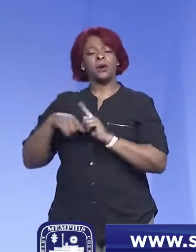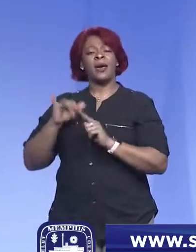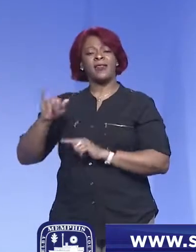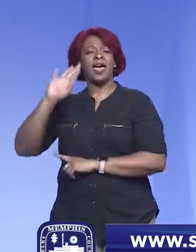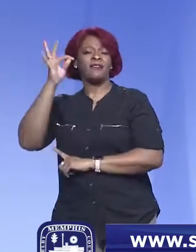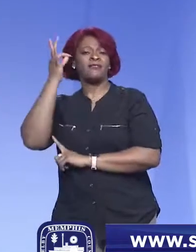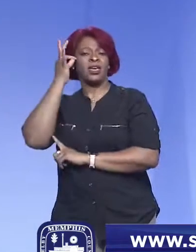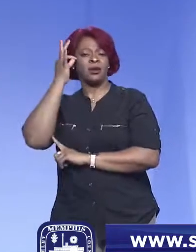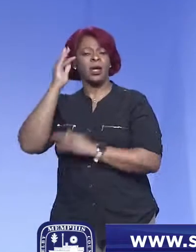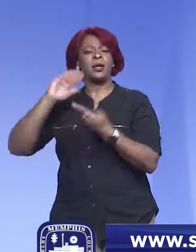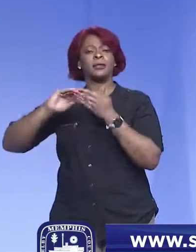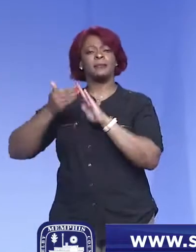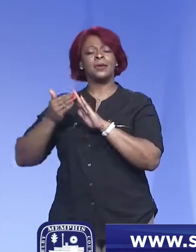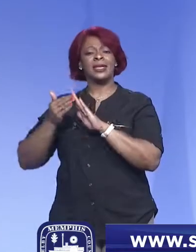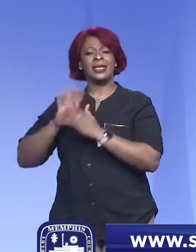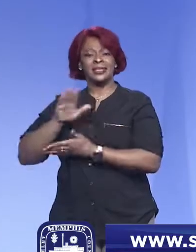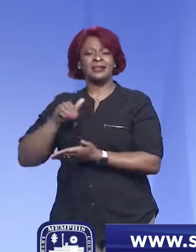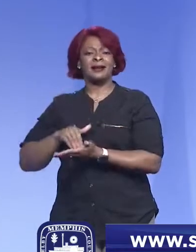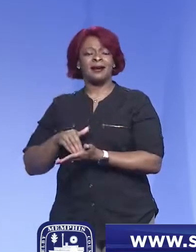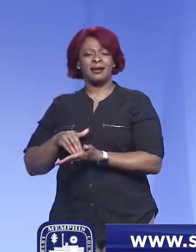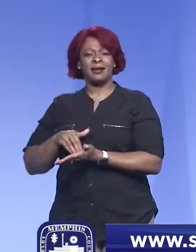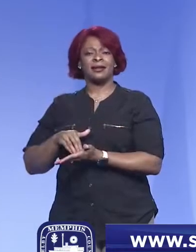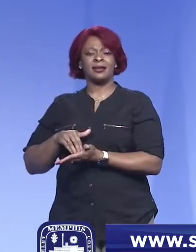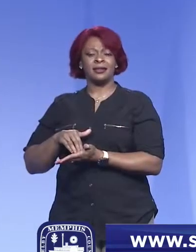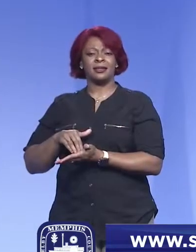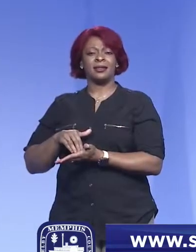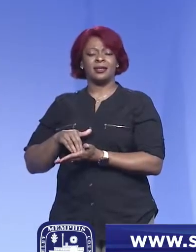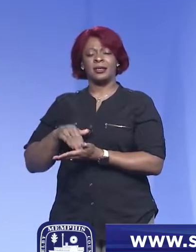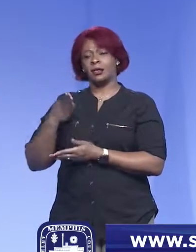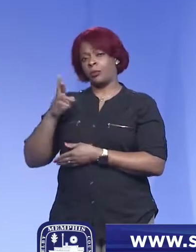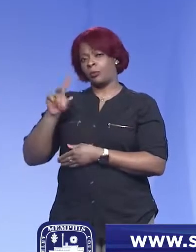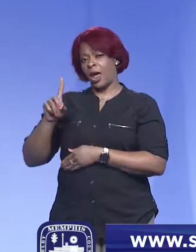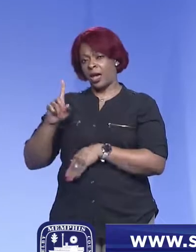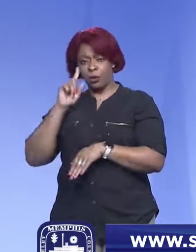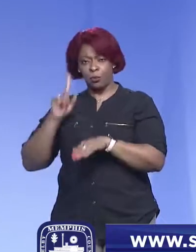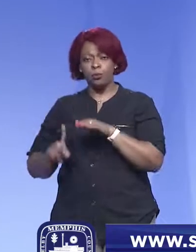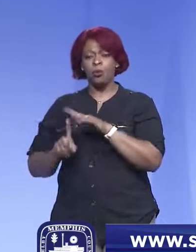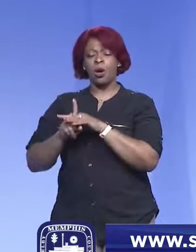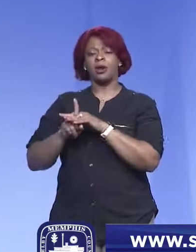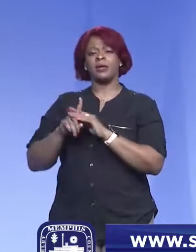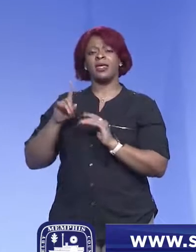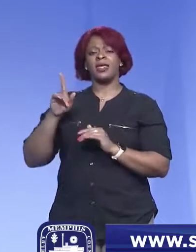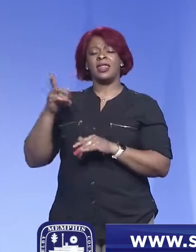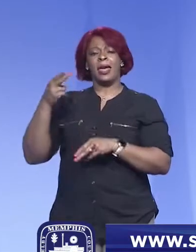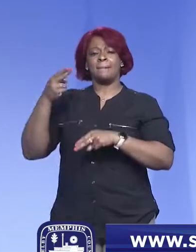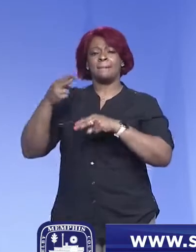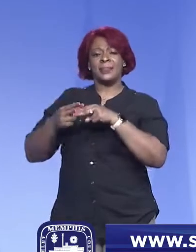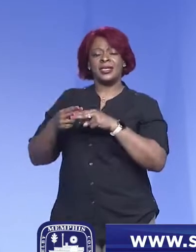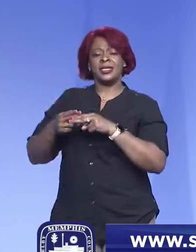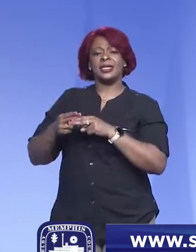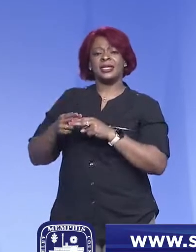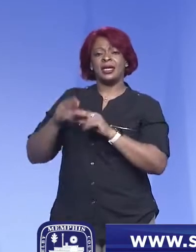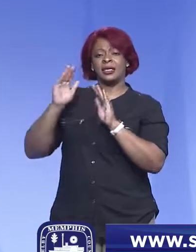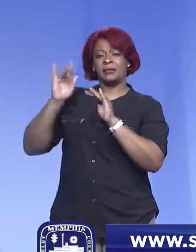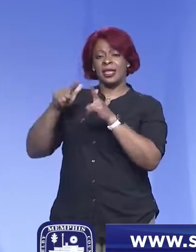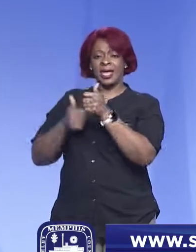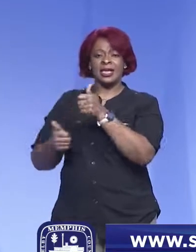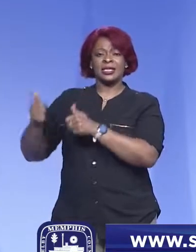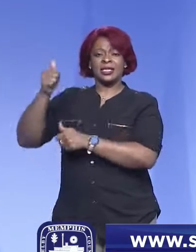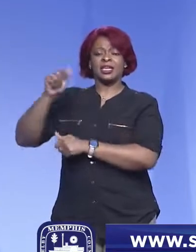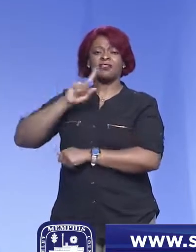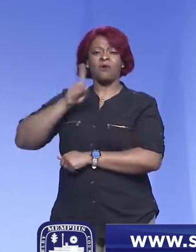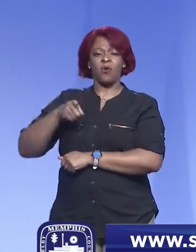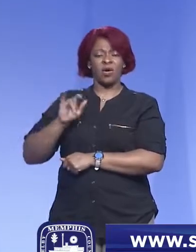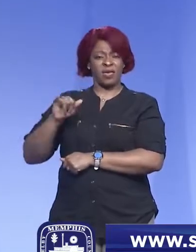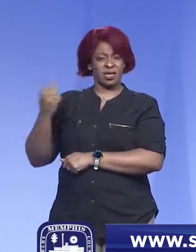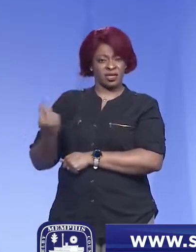federal community sites that Brad did bring up and that are mentioned in some of these expected executive orders, is